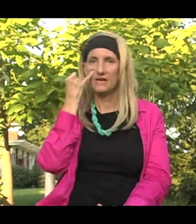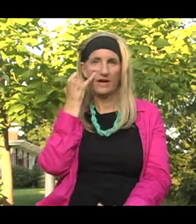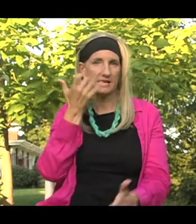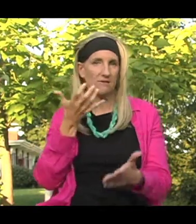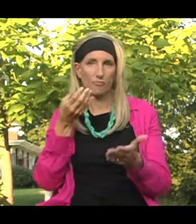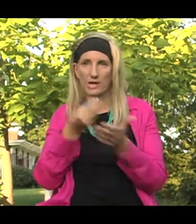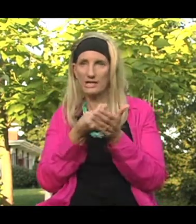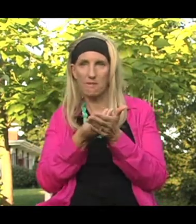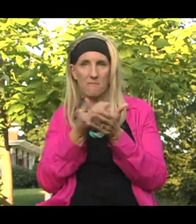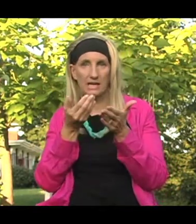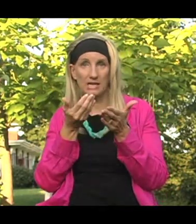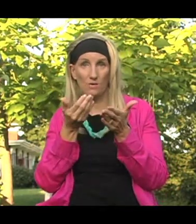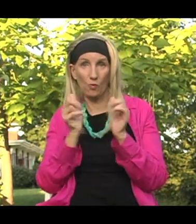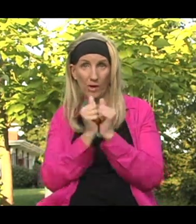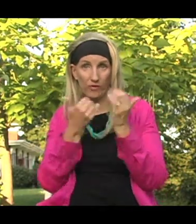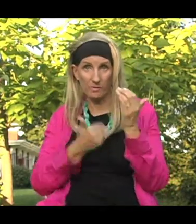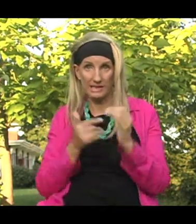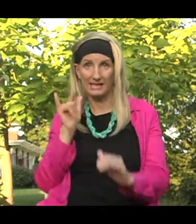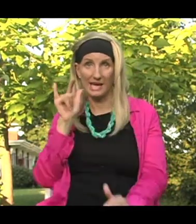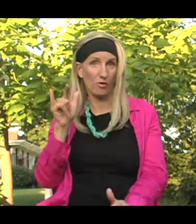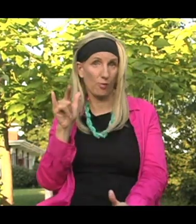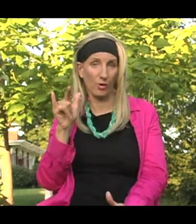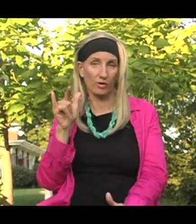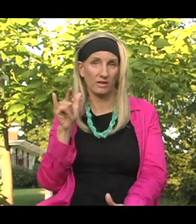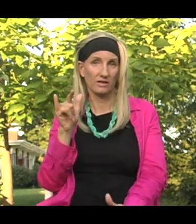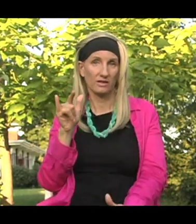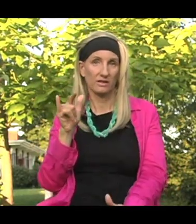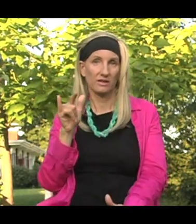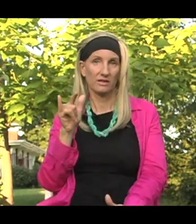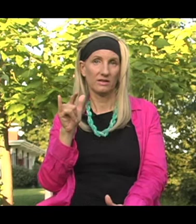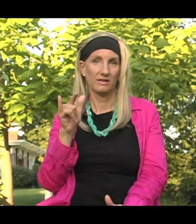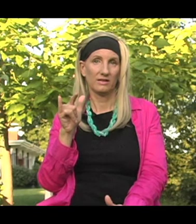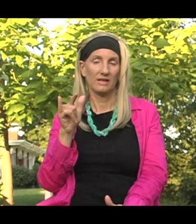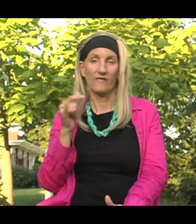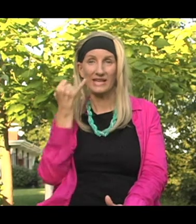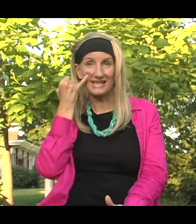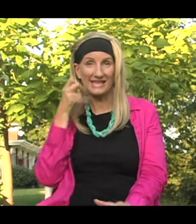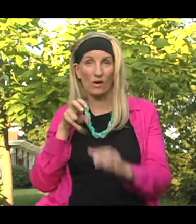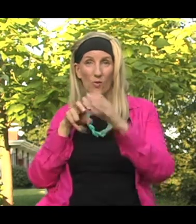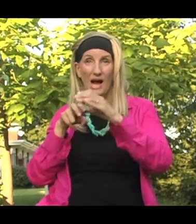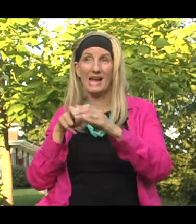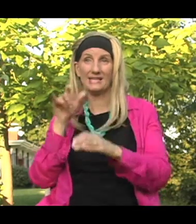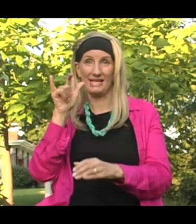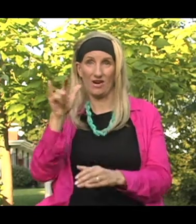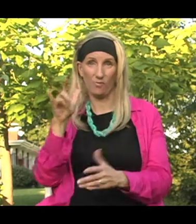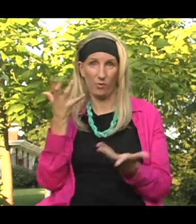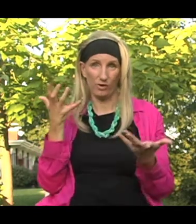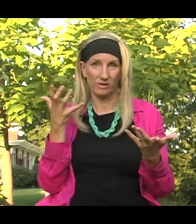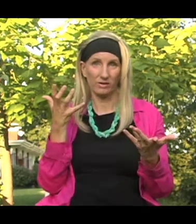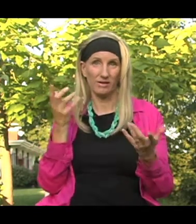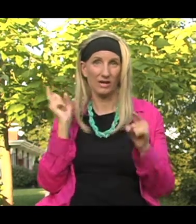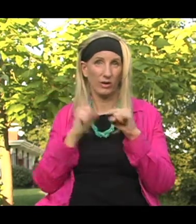I didn't bring that money with me to the airport, if I didn't get a ride to the airport, I couldn't